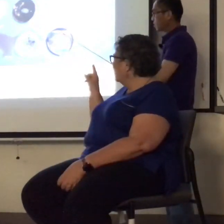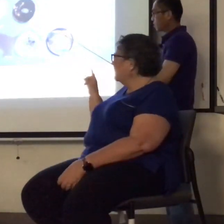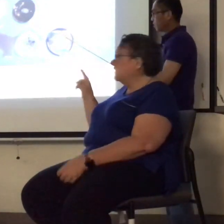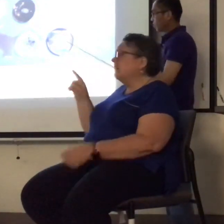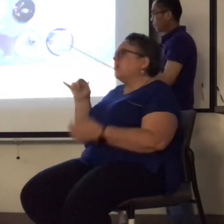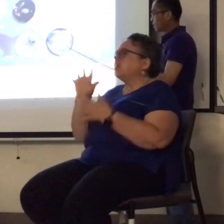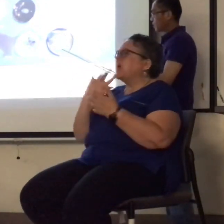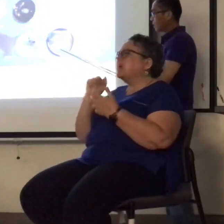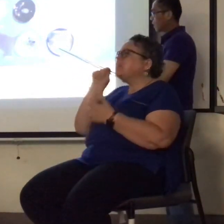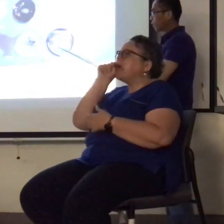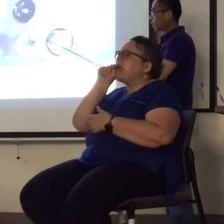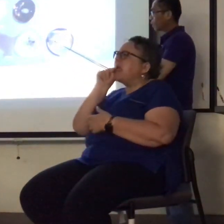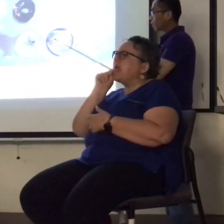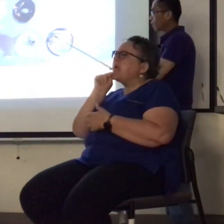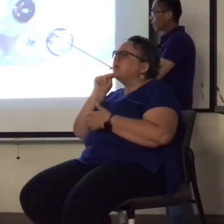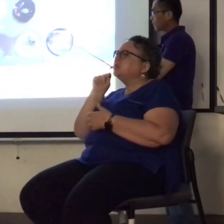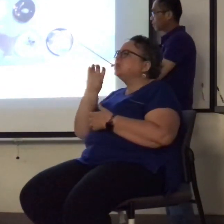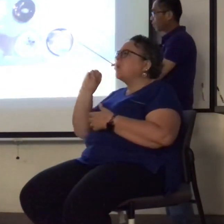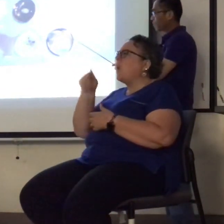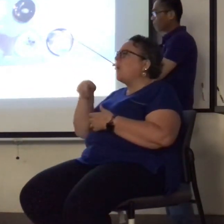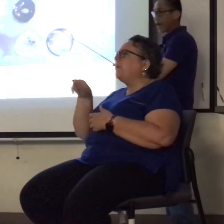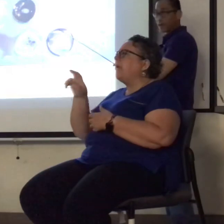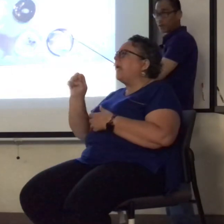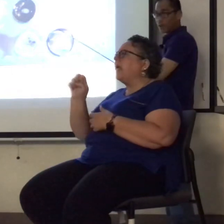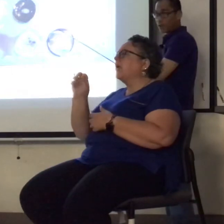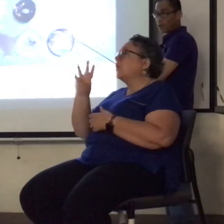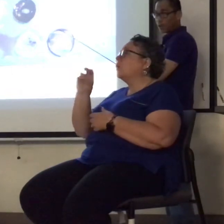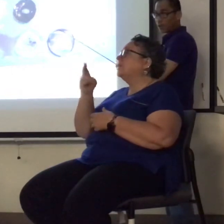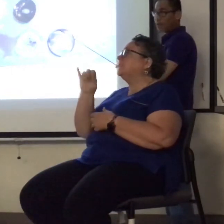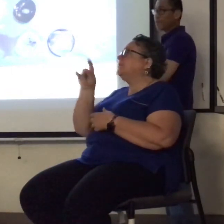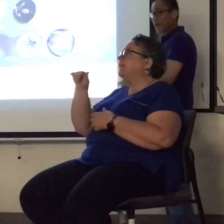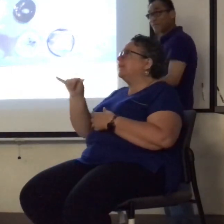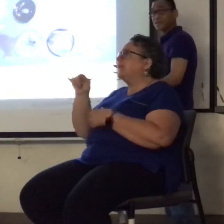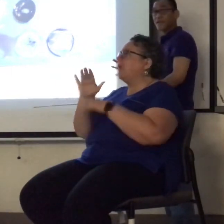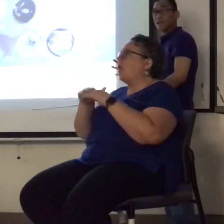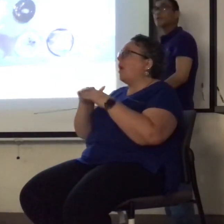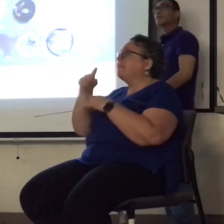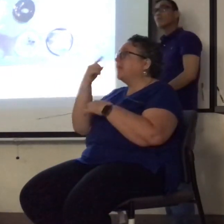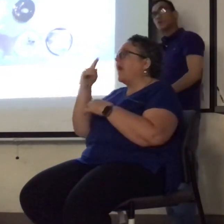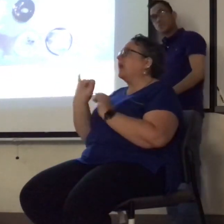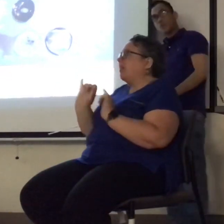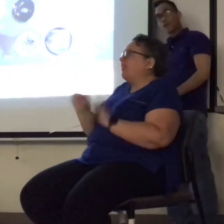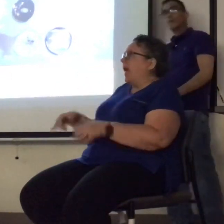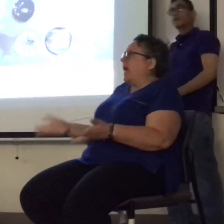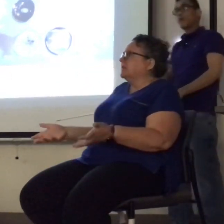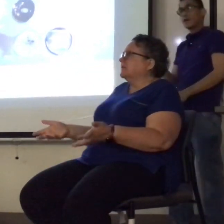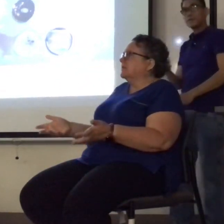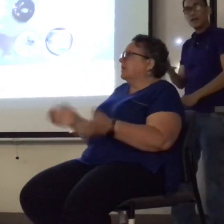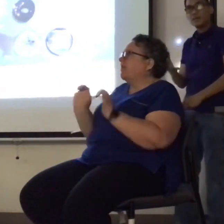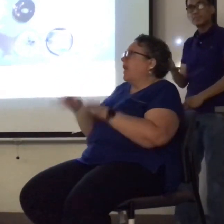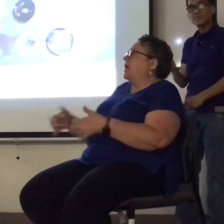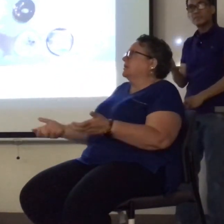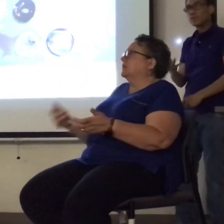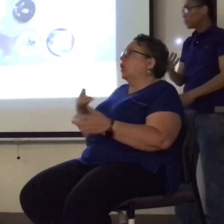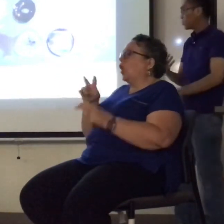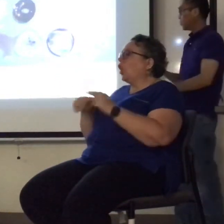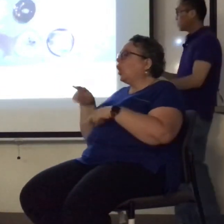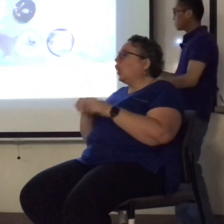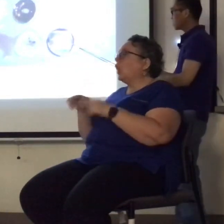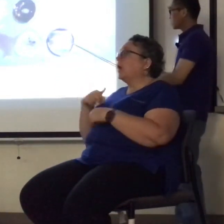beige, wispy layer that's over the black? That's it. Look for it. A lot of